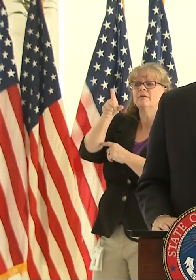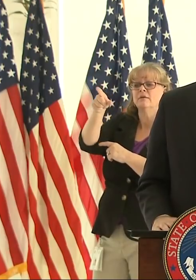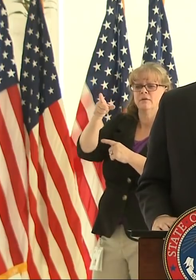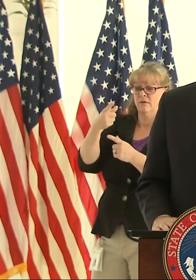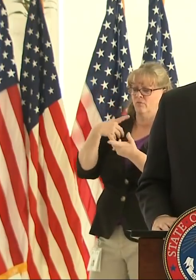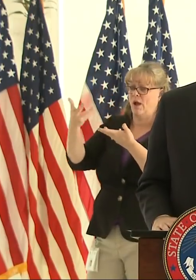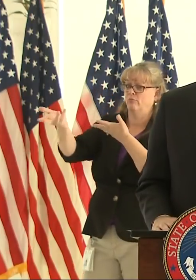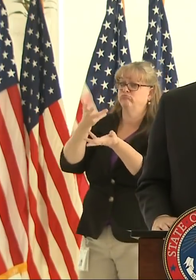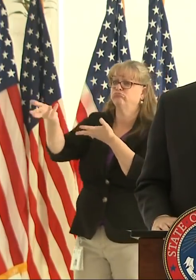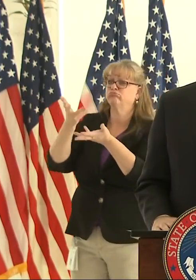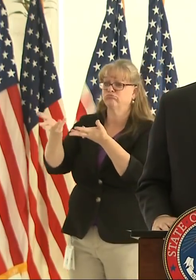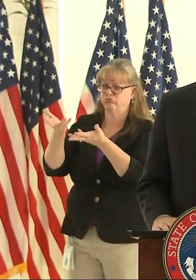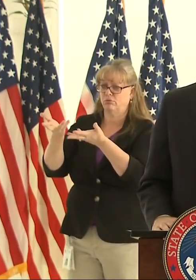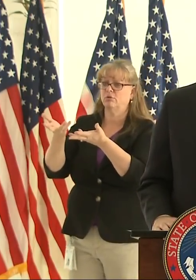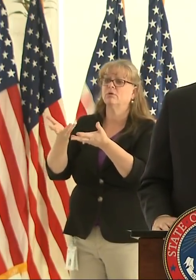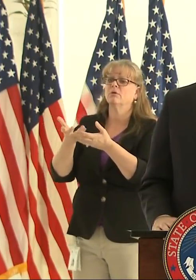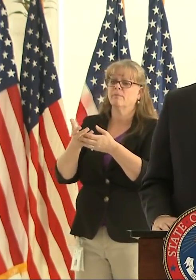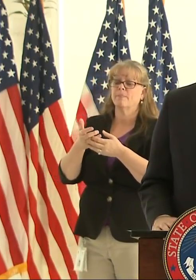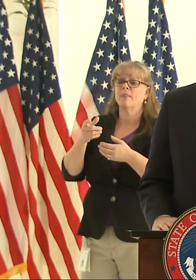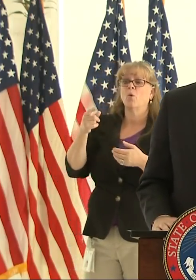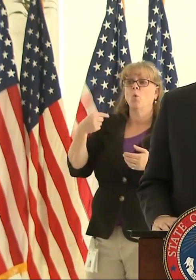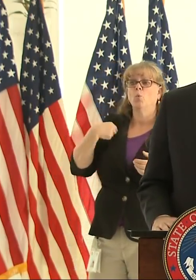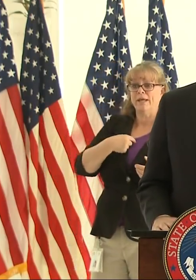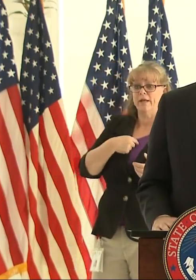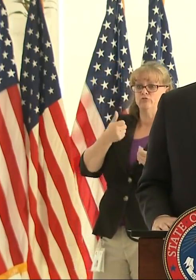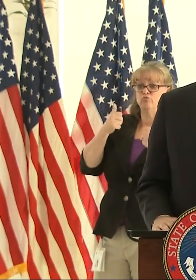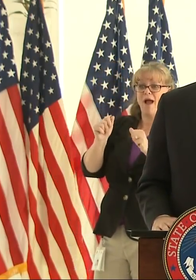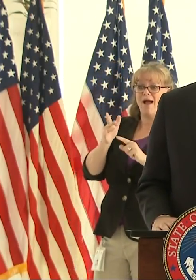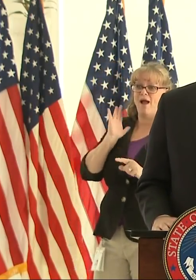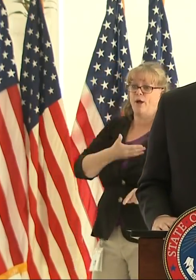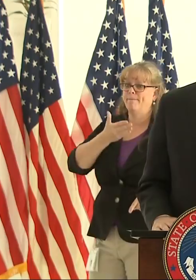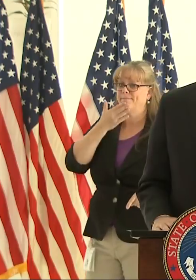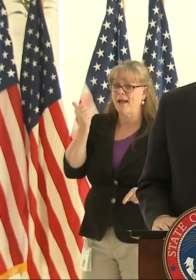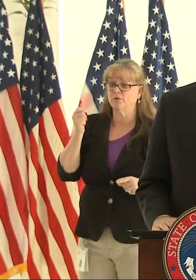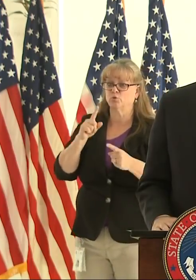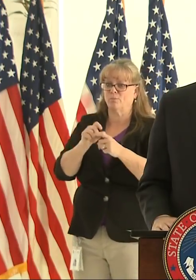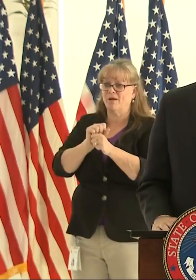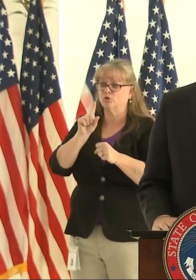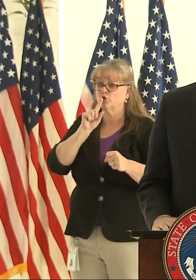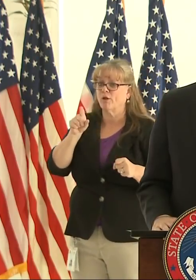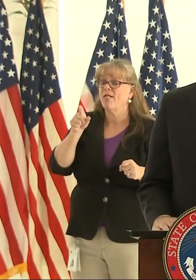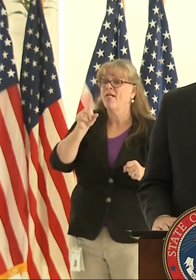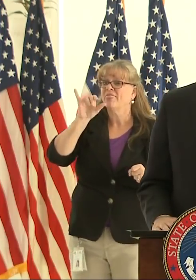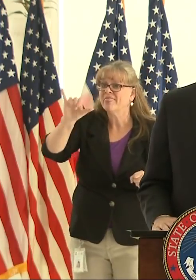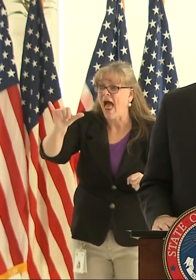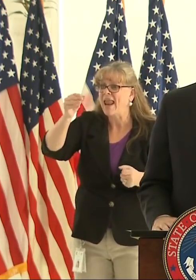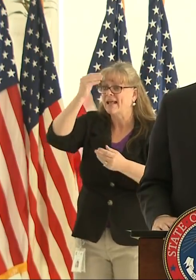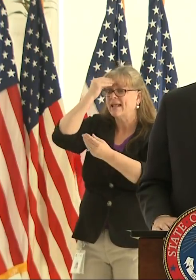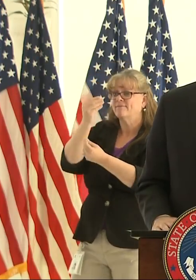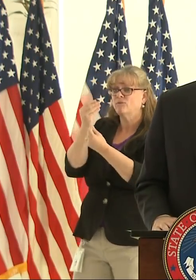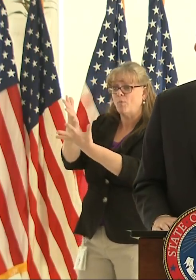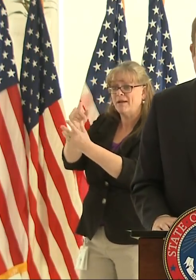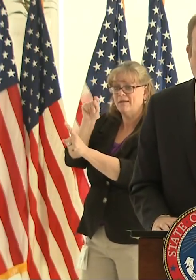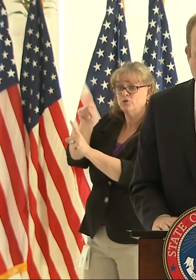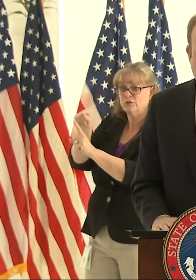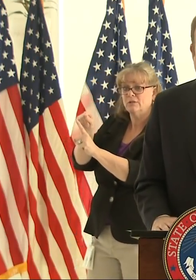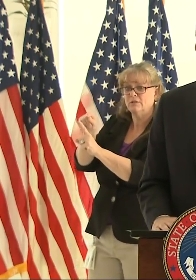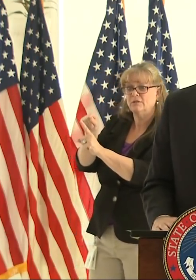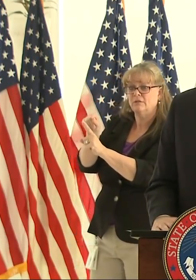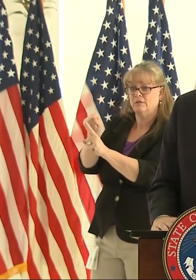a state, are doing the best we can, making information that we know available to you, as we do daily through these briefings and through the COVID-19